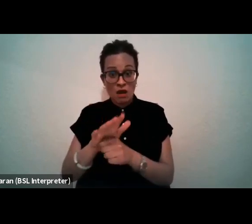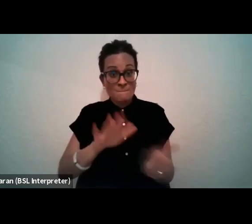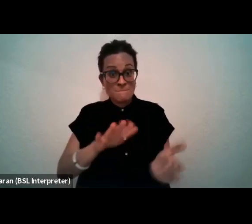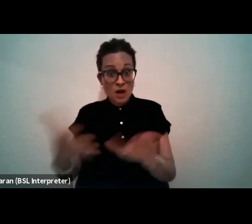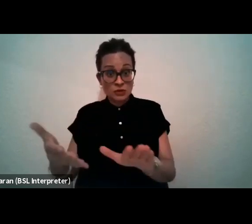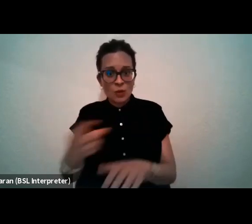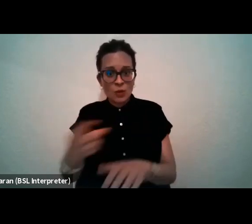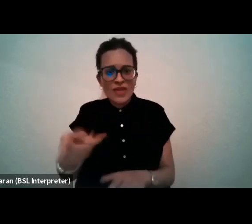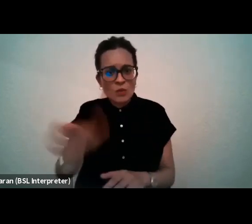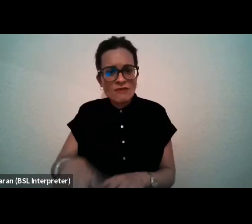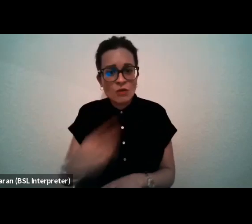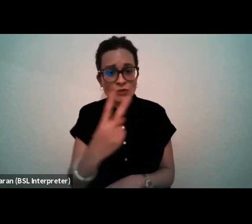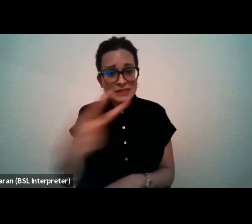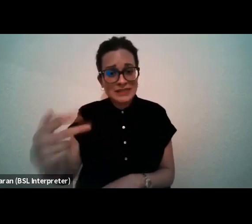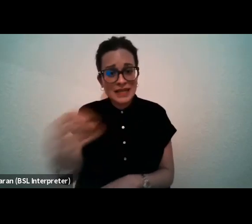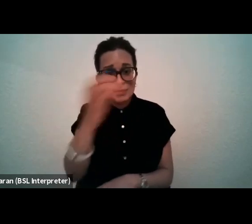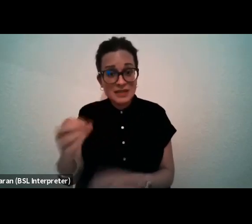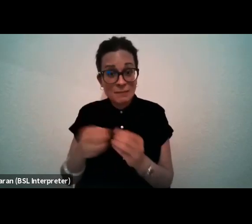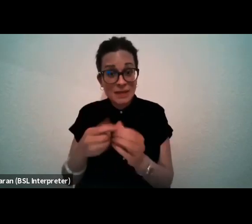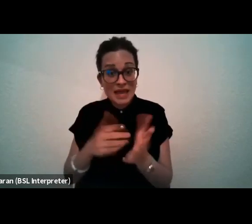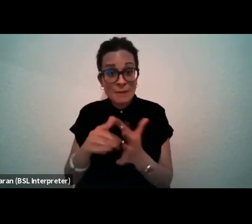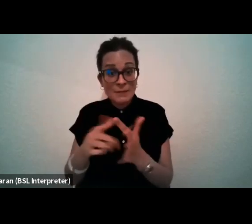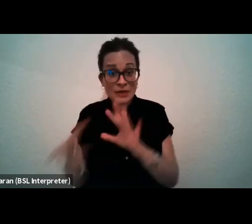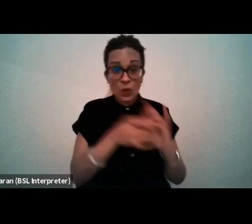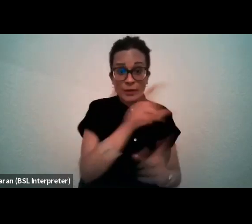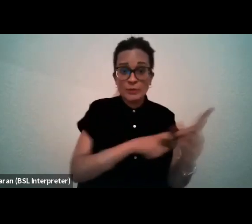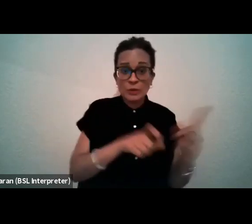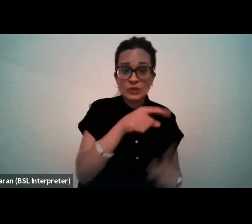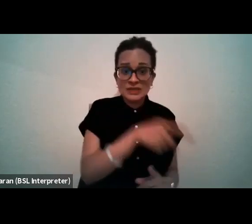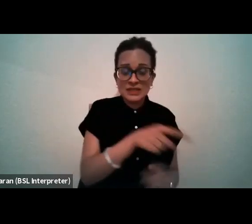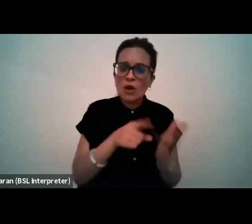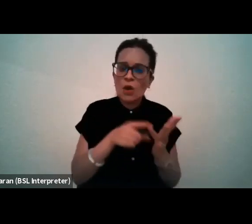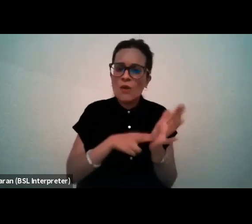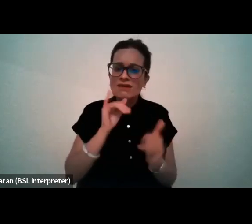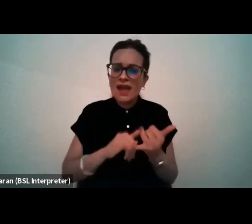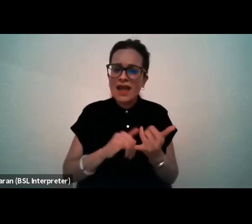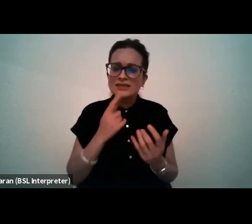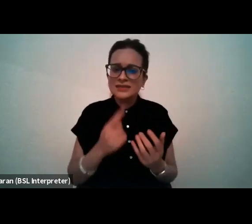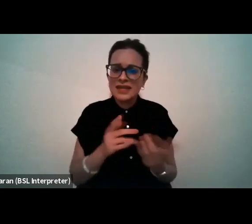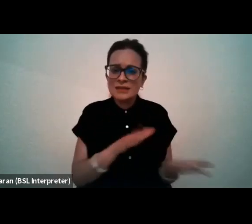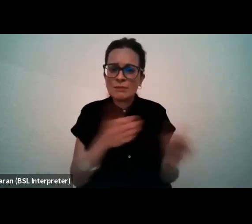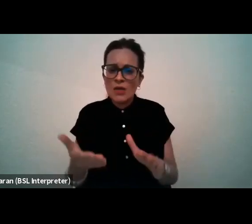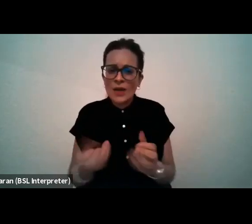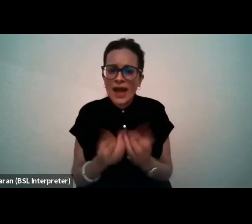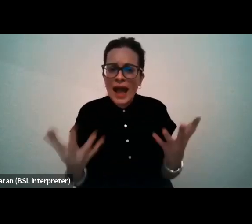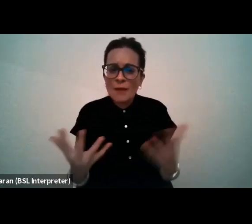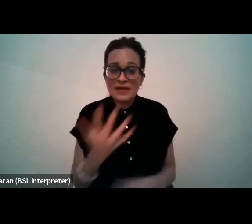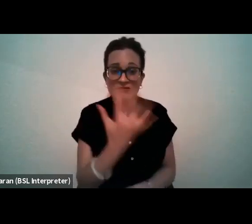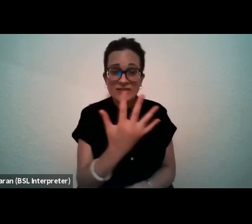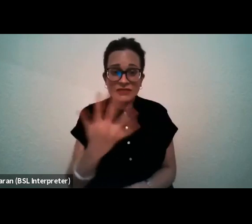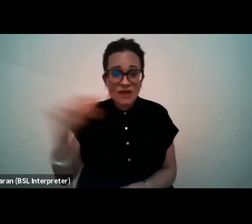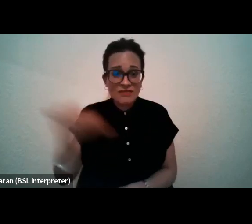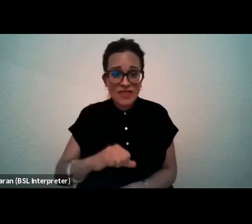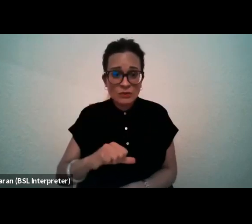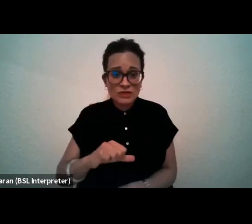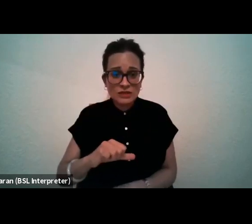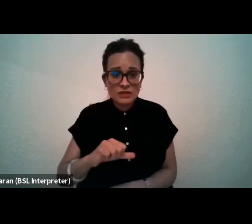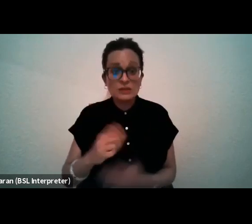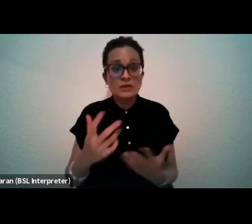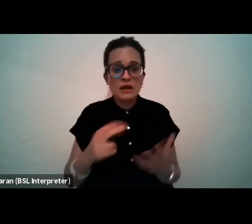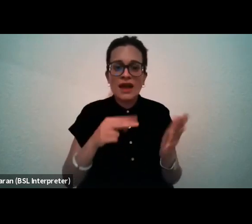from BAME communities. The ONS puts the death toll figure at over 55,000, and the Financial